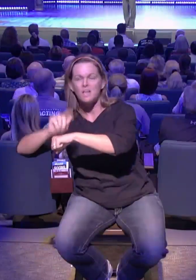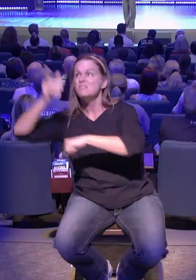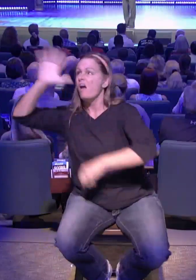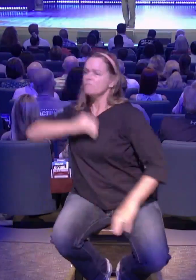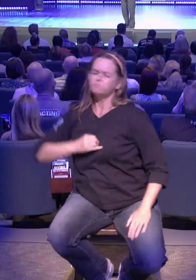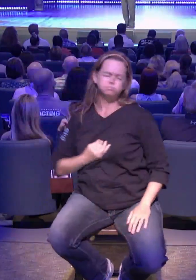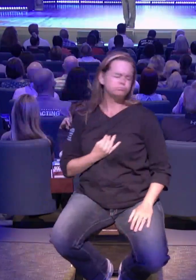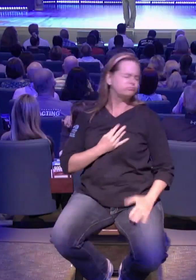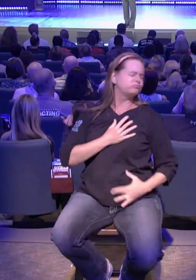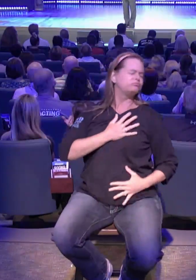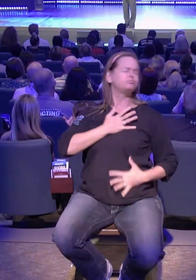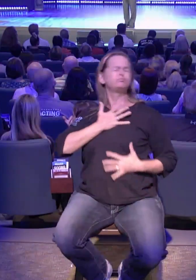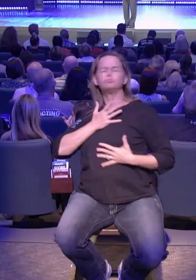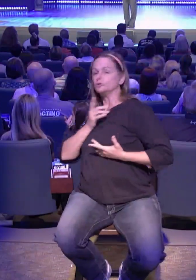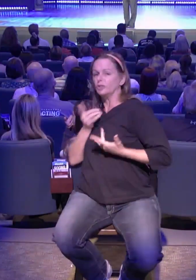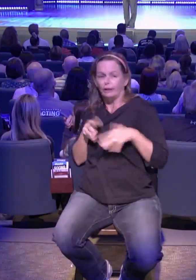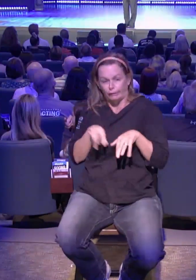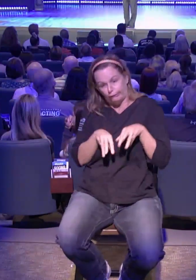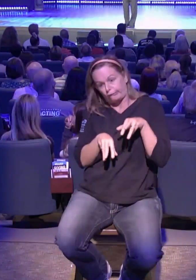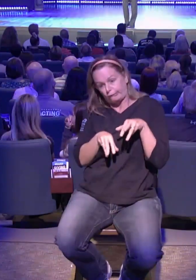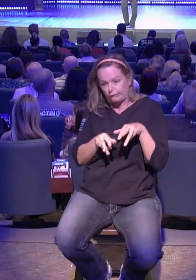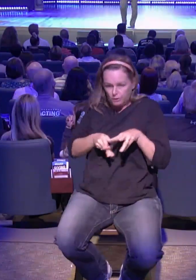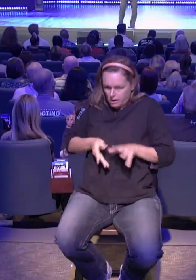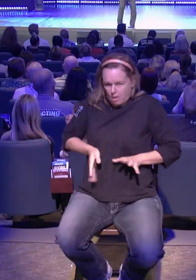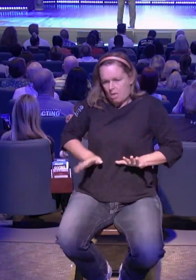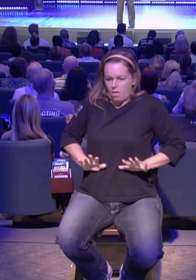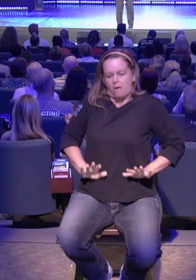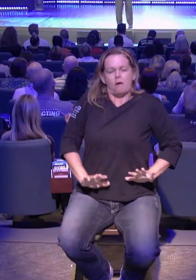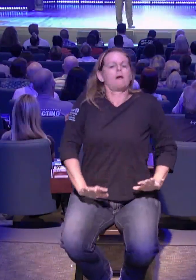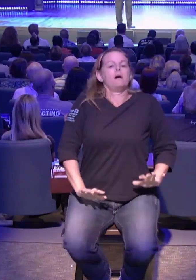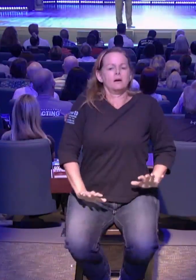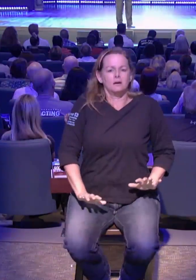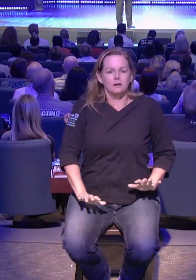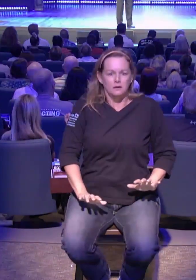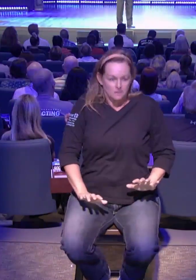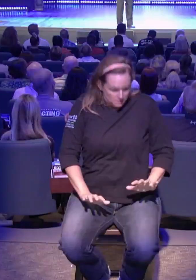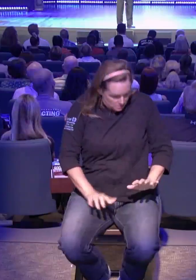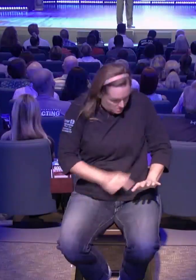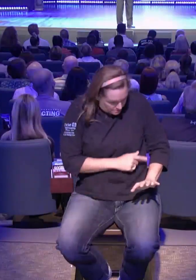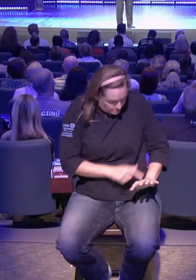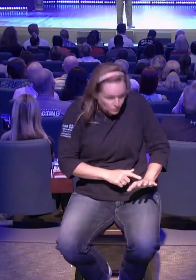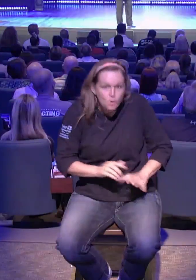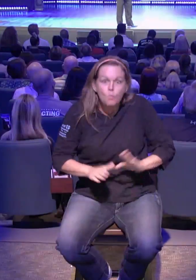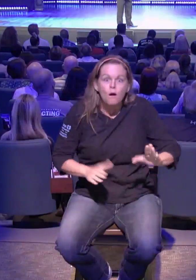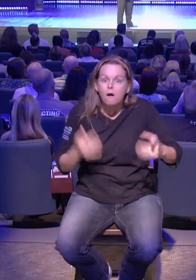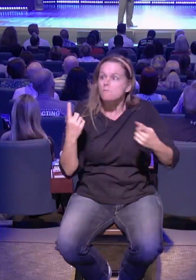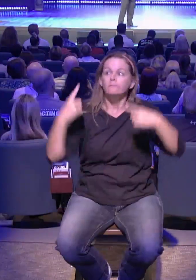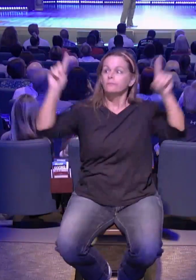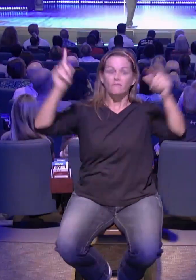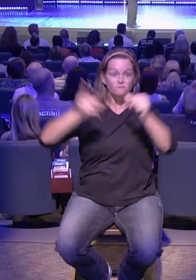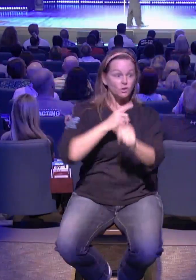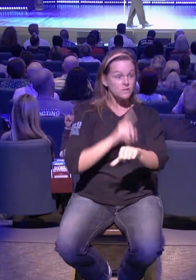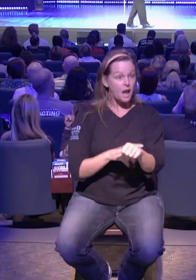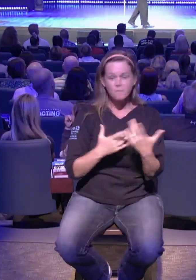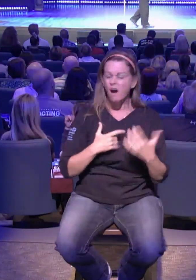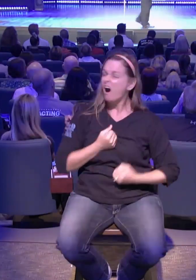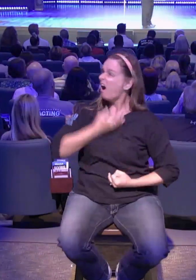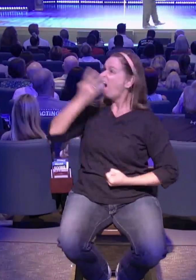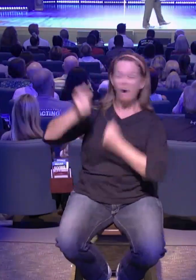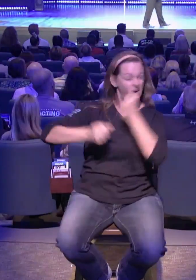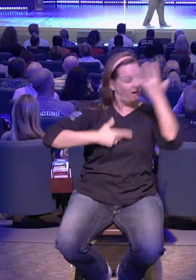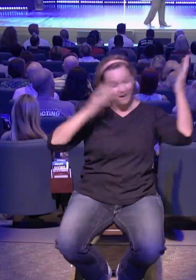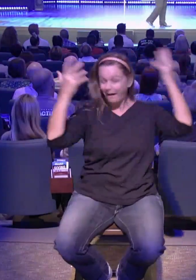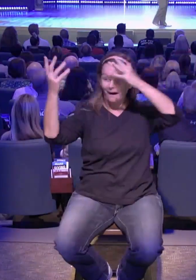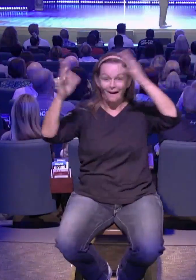God transform him and heal him. He could not contain it. I tell you what, the